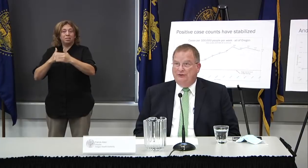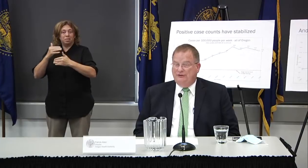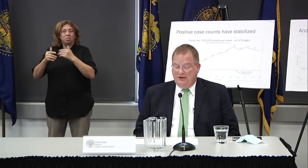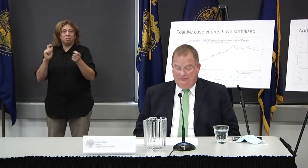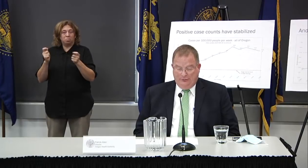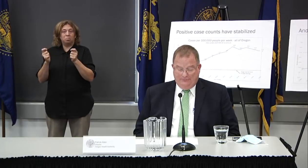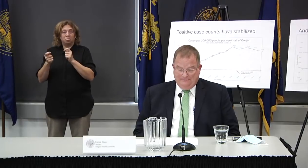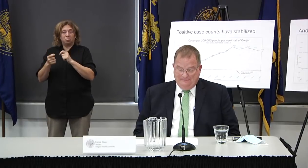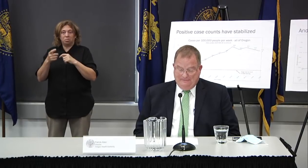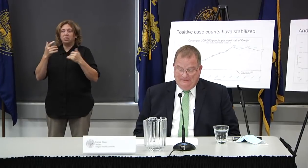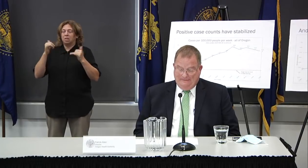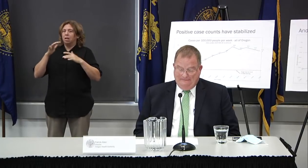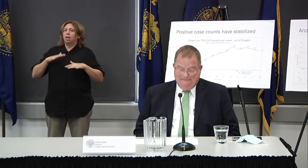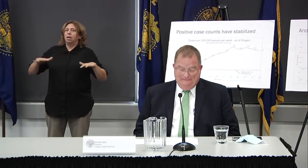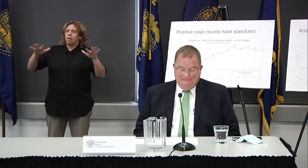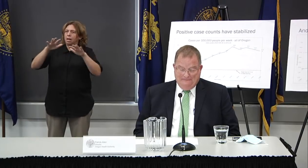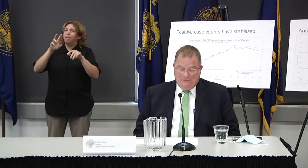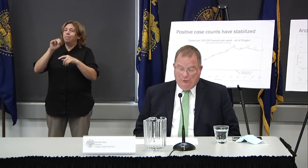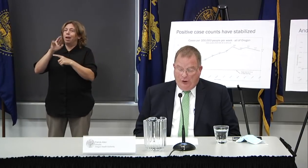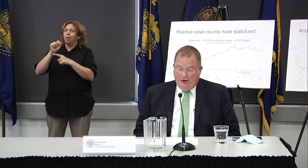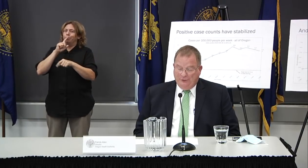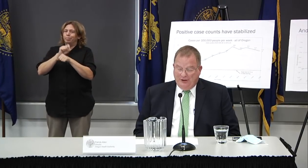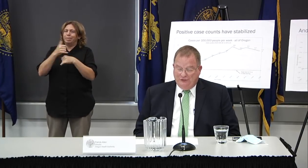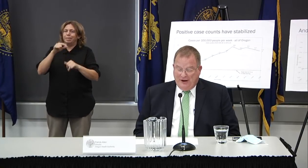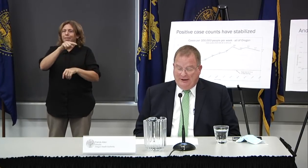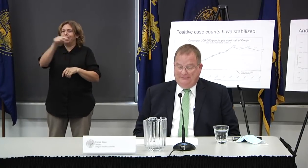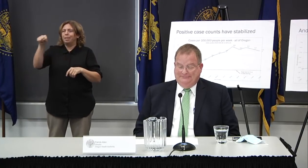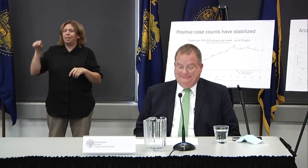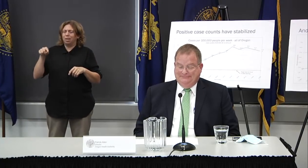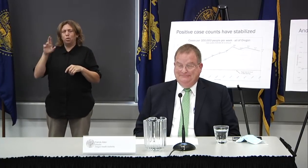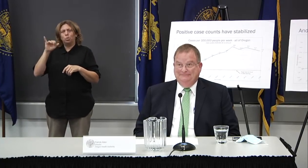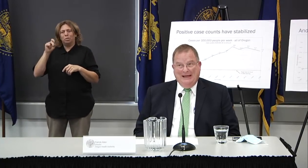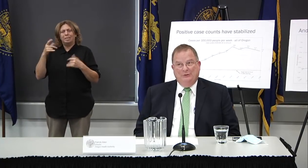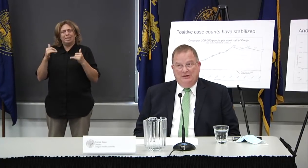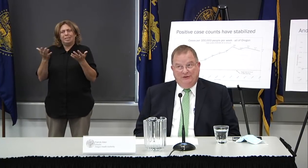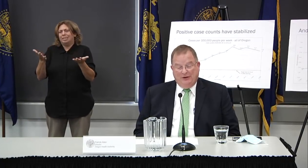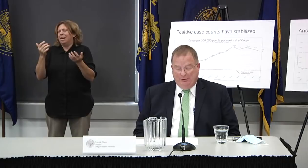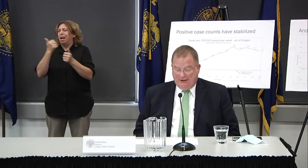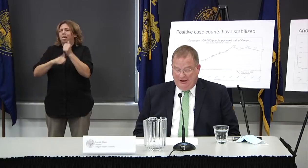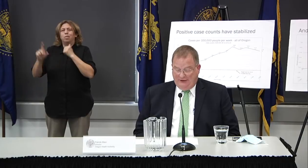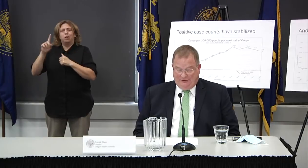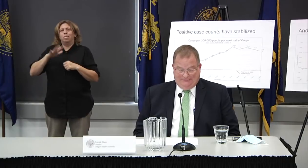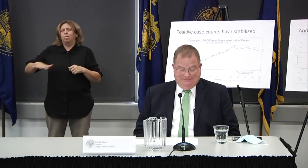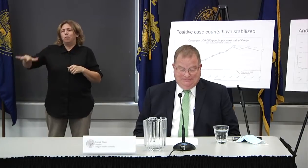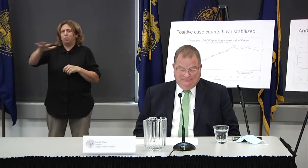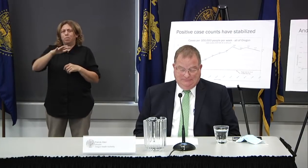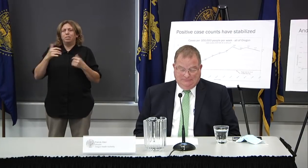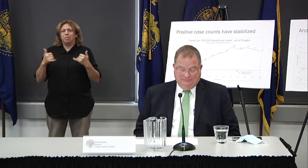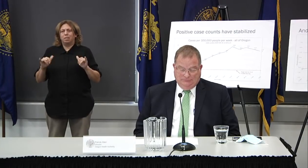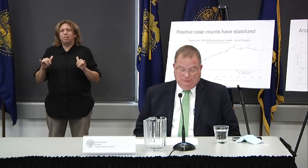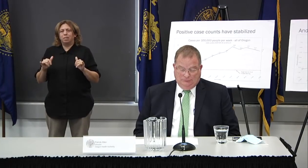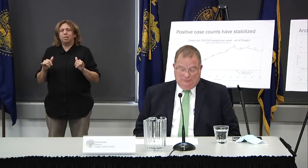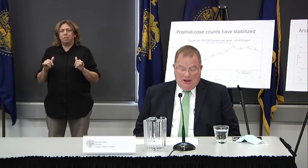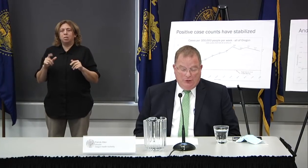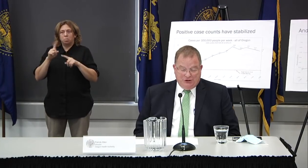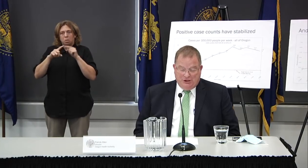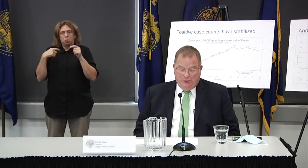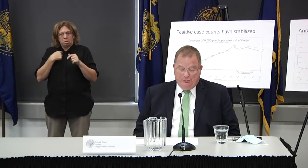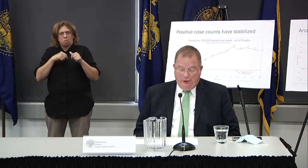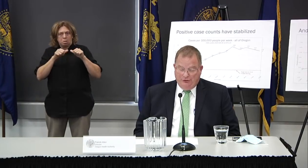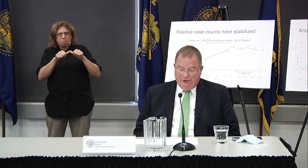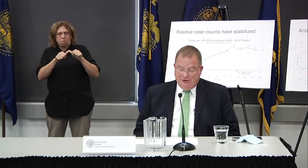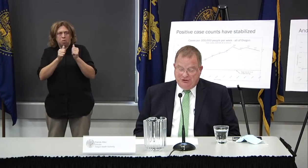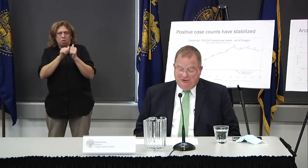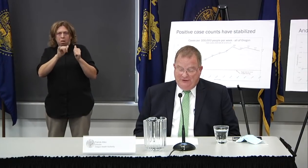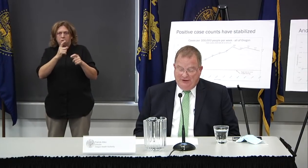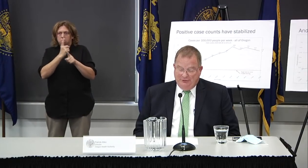it's a risk to everyone. We're on the right track. Now we need to step on the gas. I want to share one